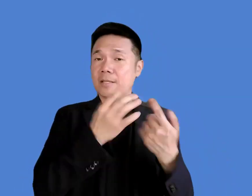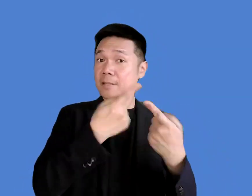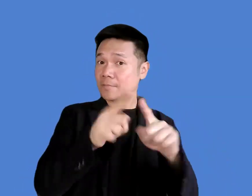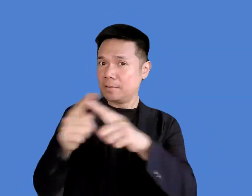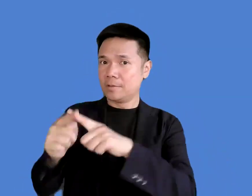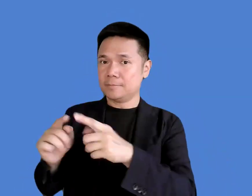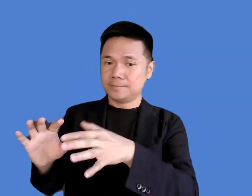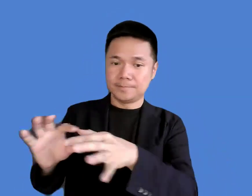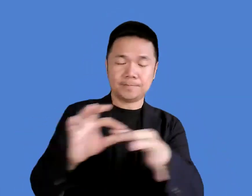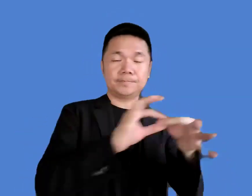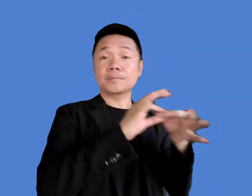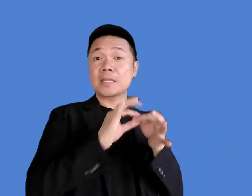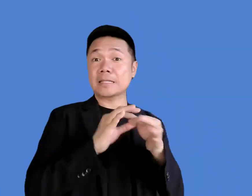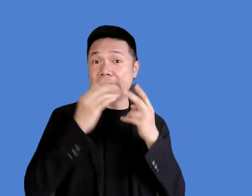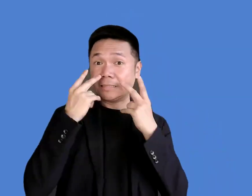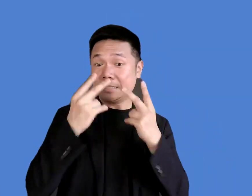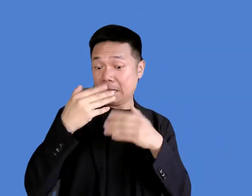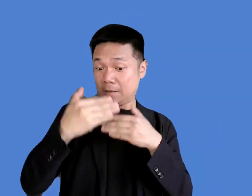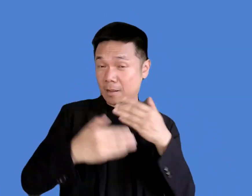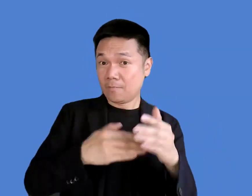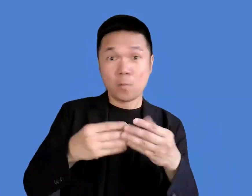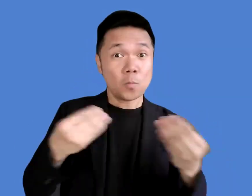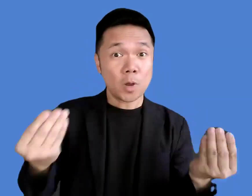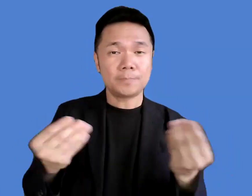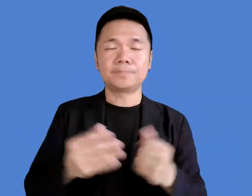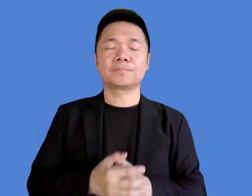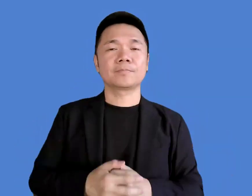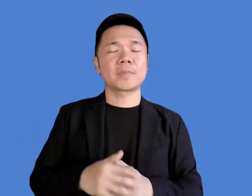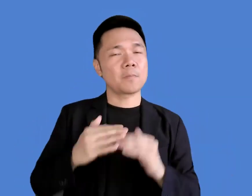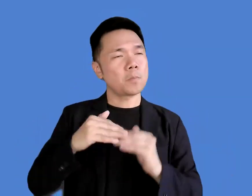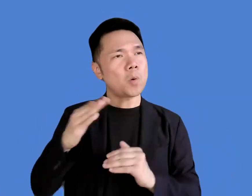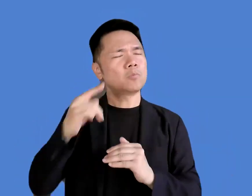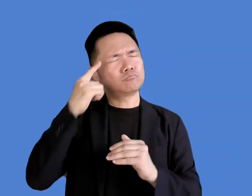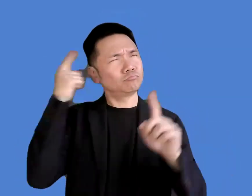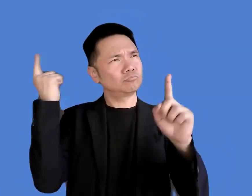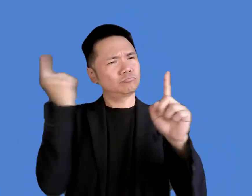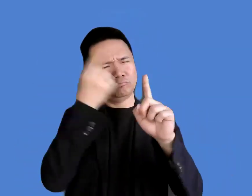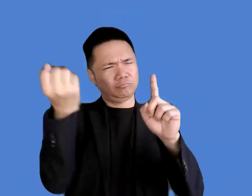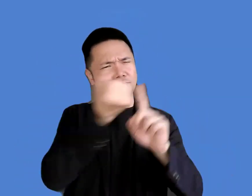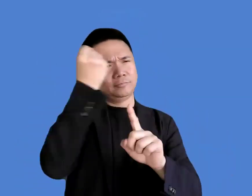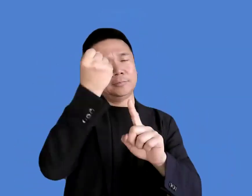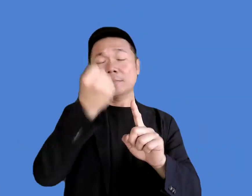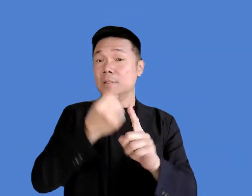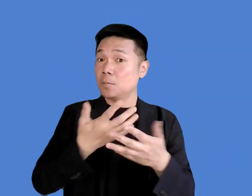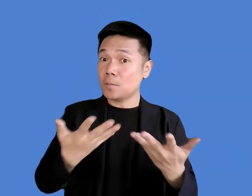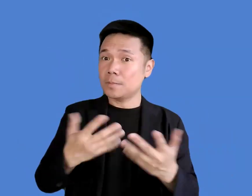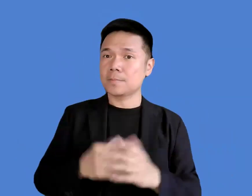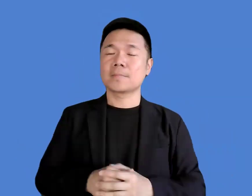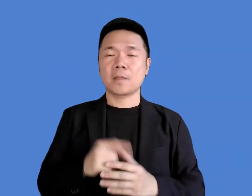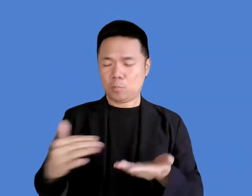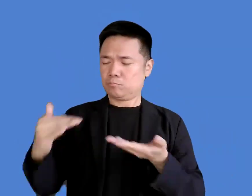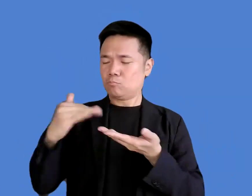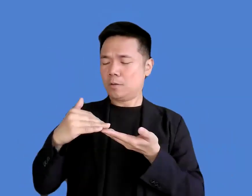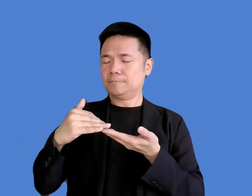partners, recognizing that the way forward for us to really achieve the targets that are lagging behind is through